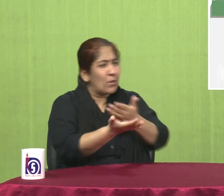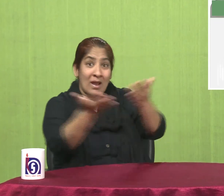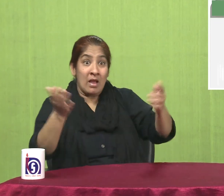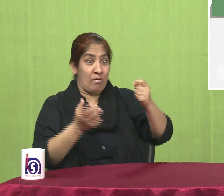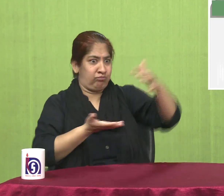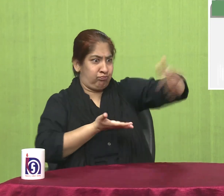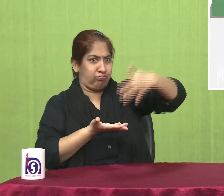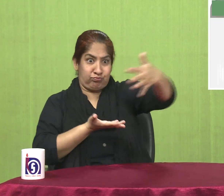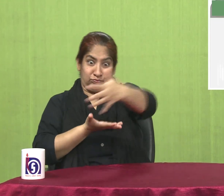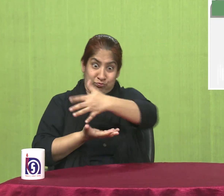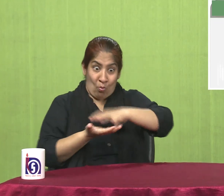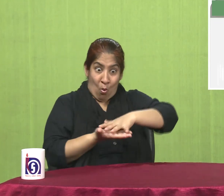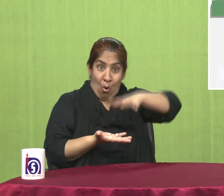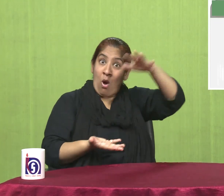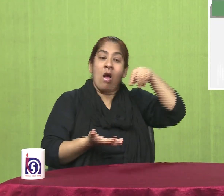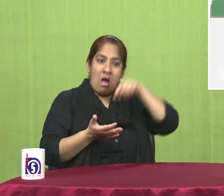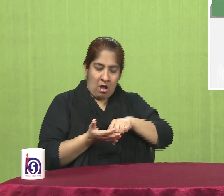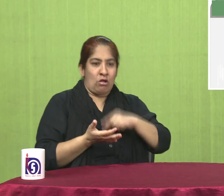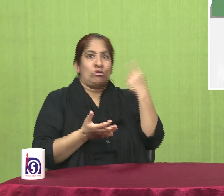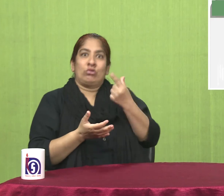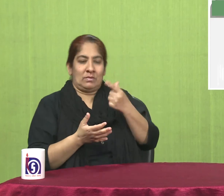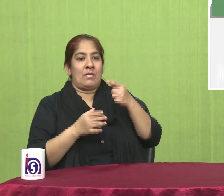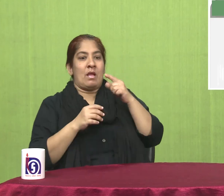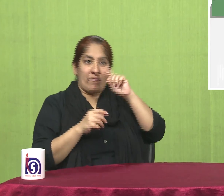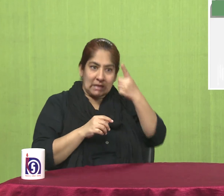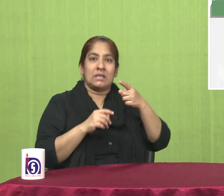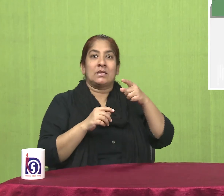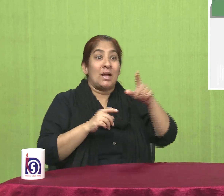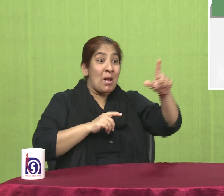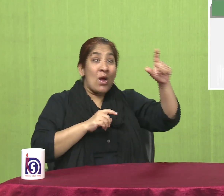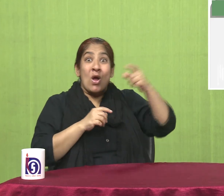leaders and all board of directors.